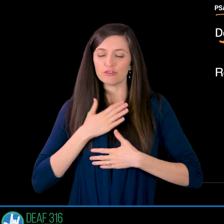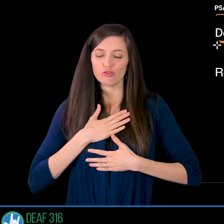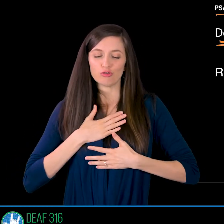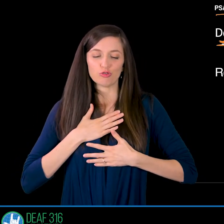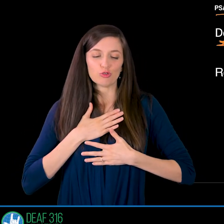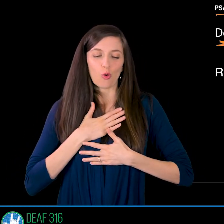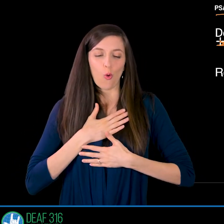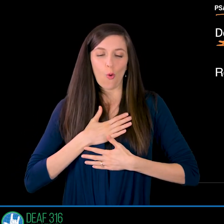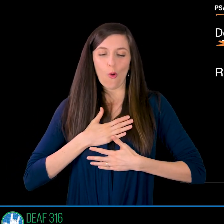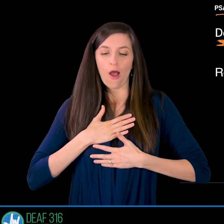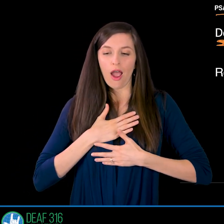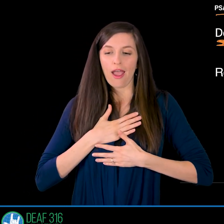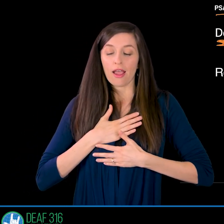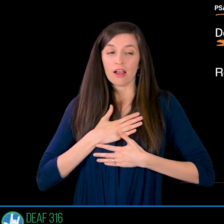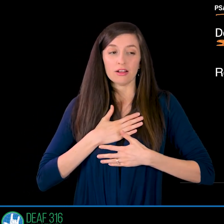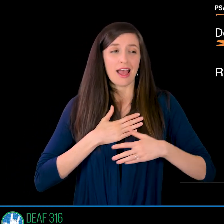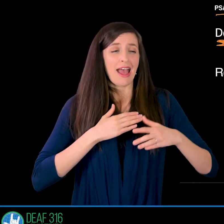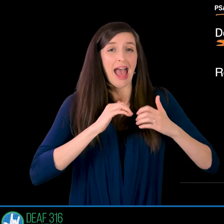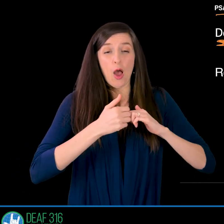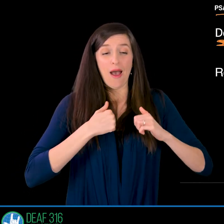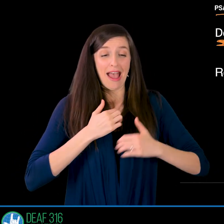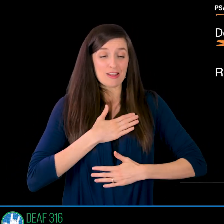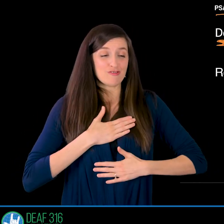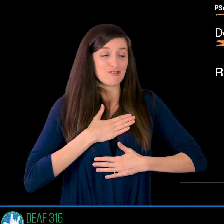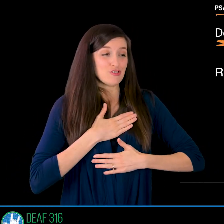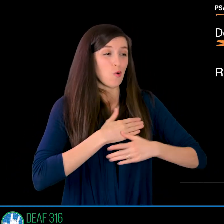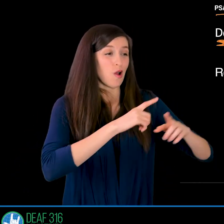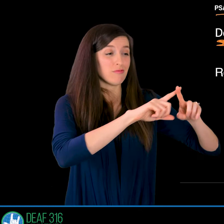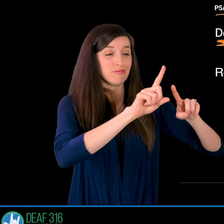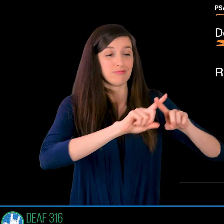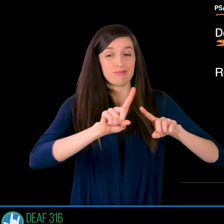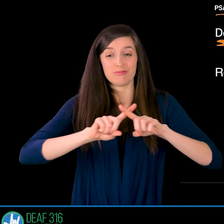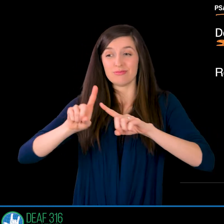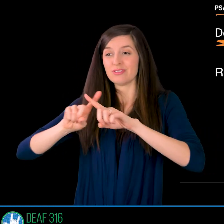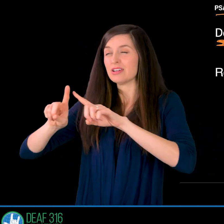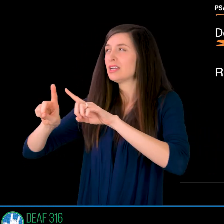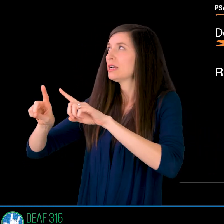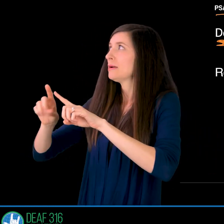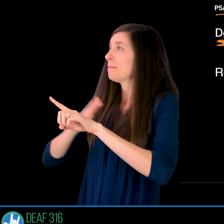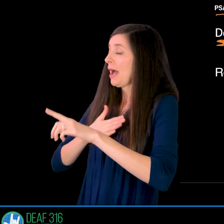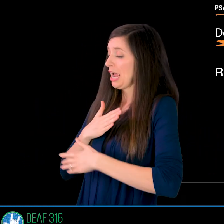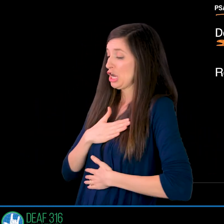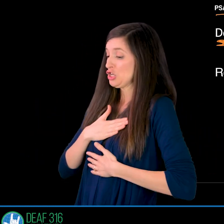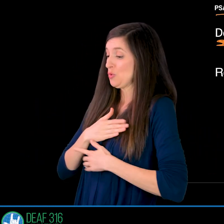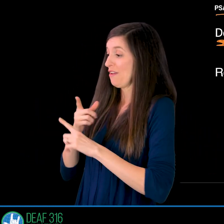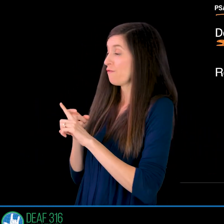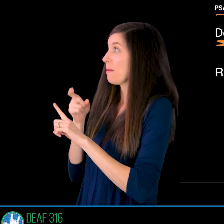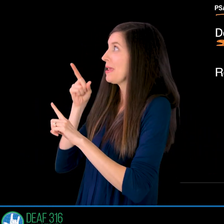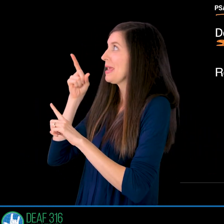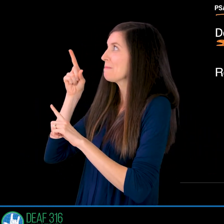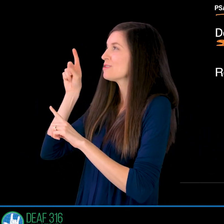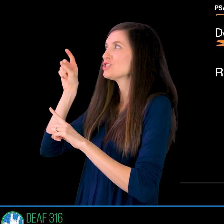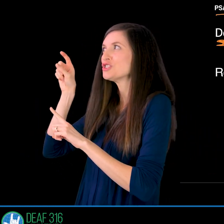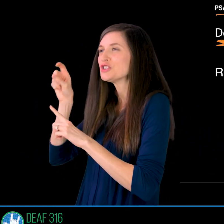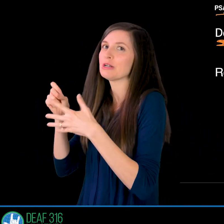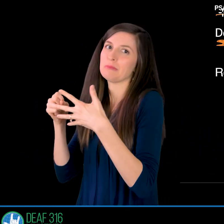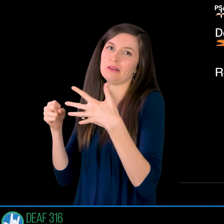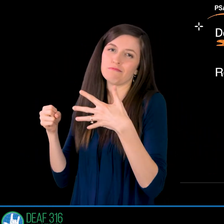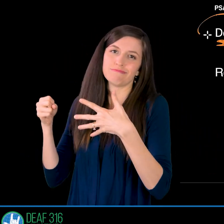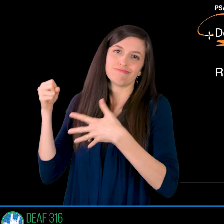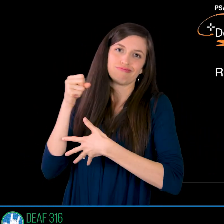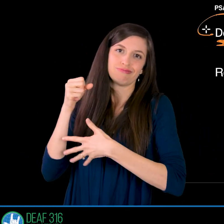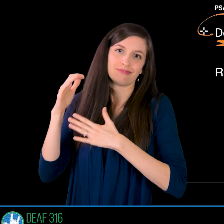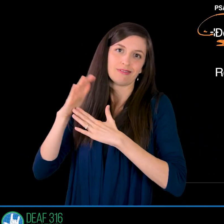words, your pleasure is to be found in the Lord above all things. Or Philippians chapter